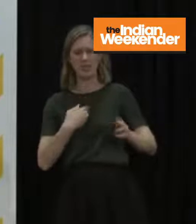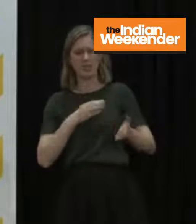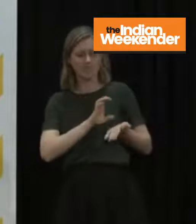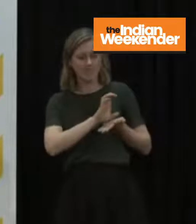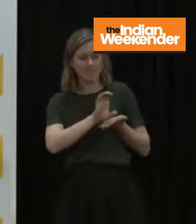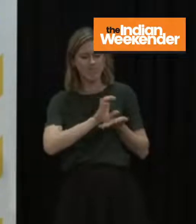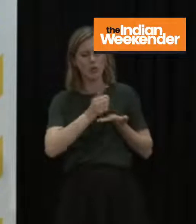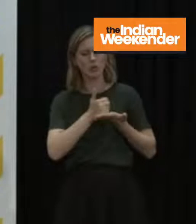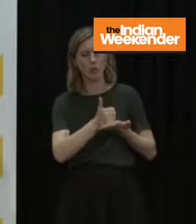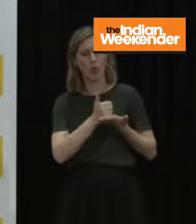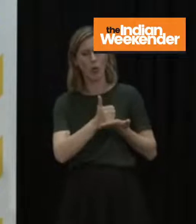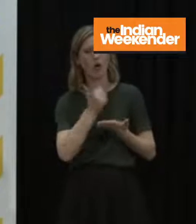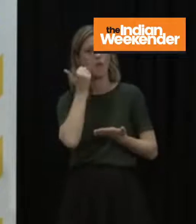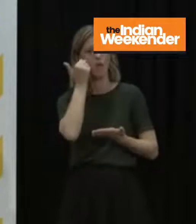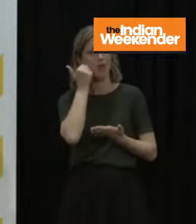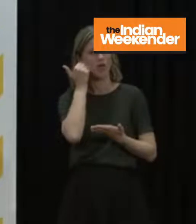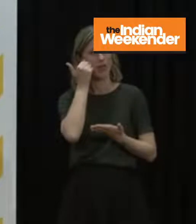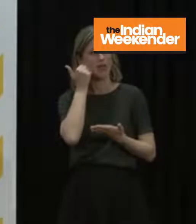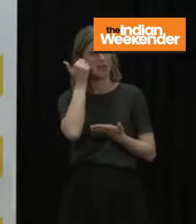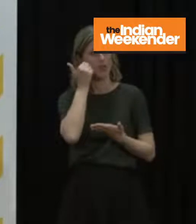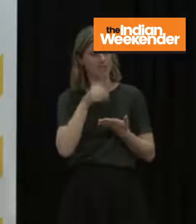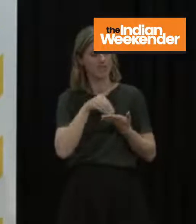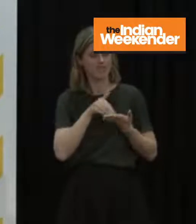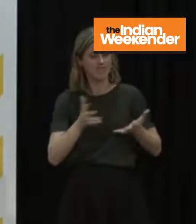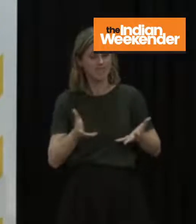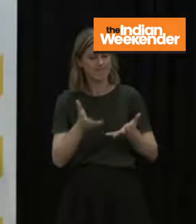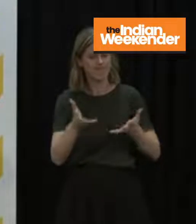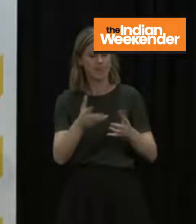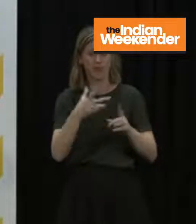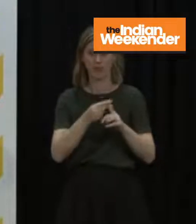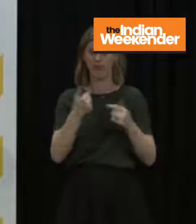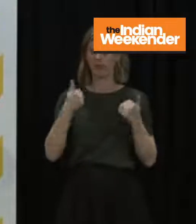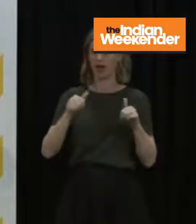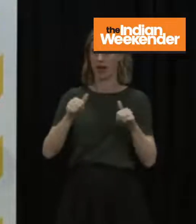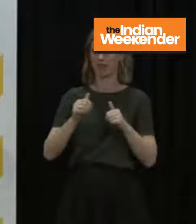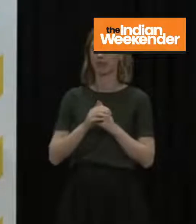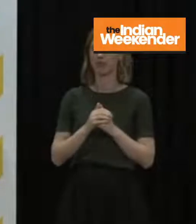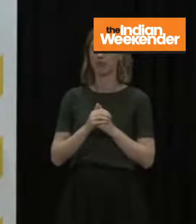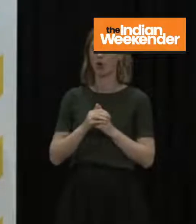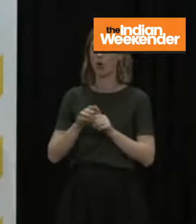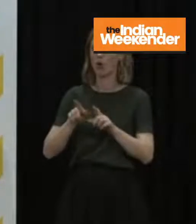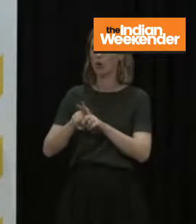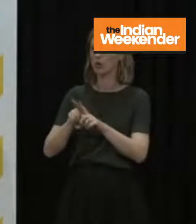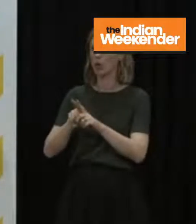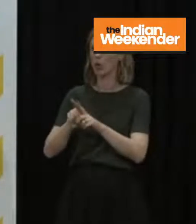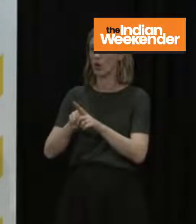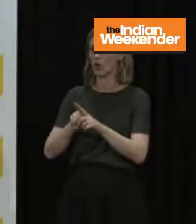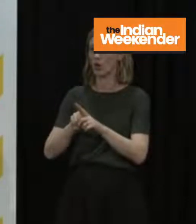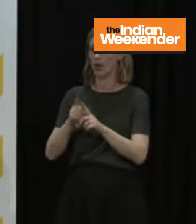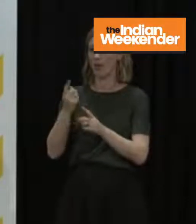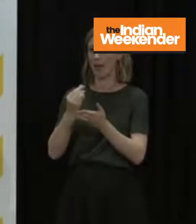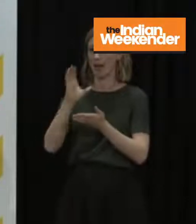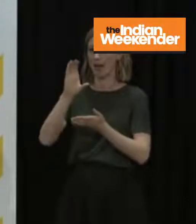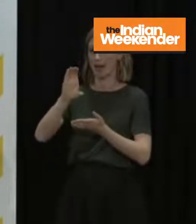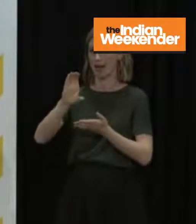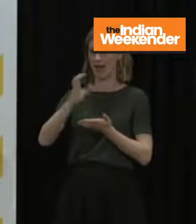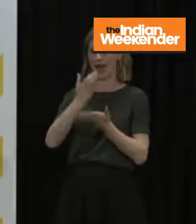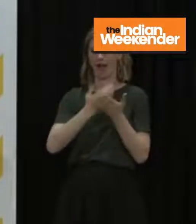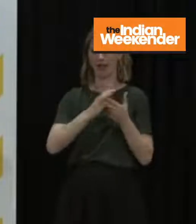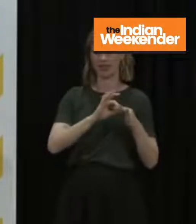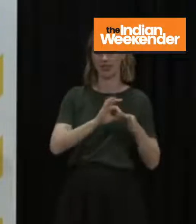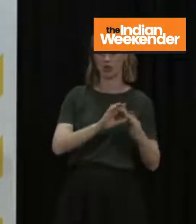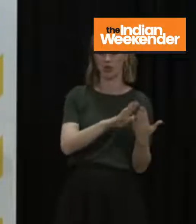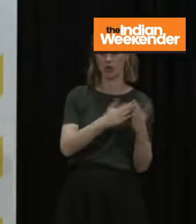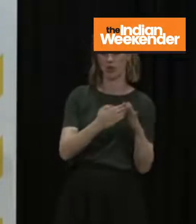resource into supporting the Māori vaccination program, and we did that. I'd also note that half of that funding is also about community